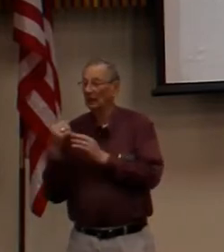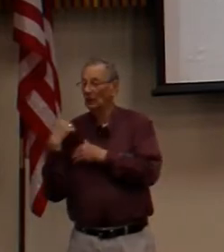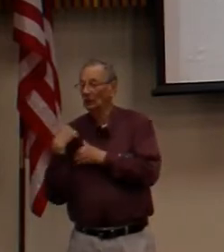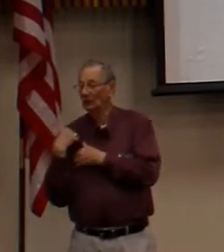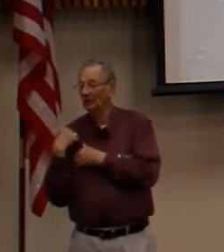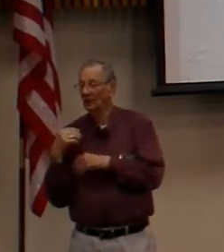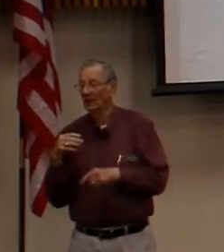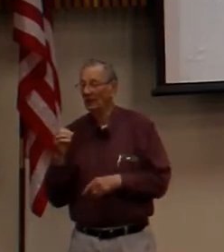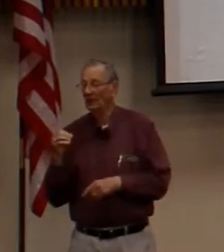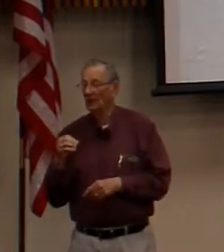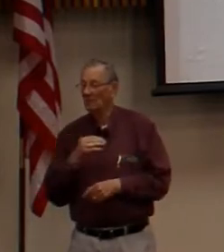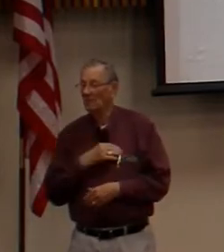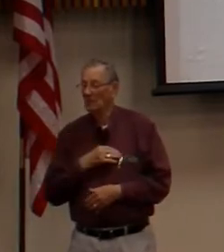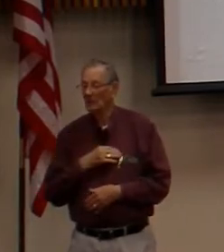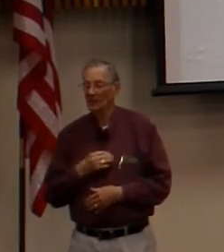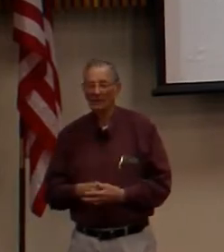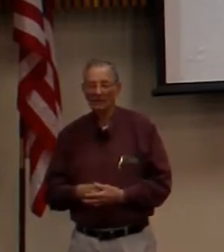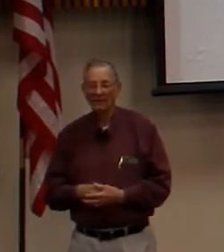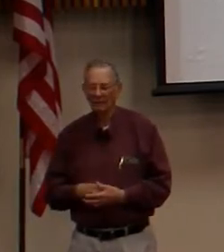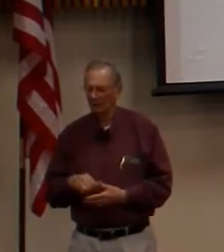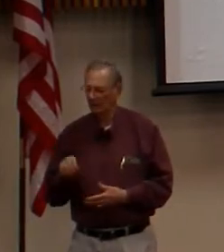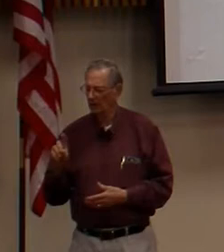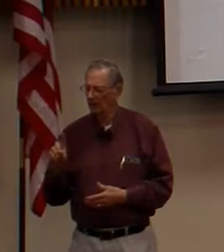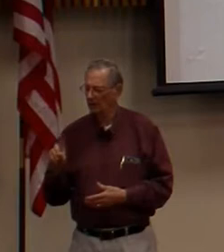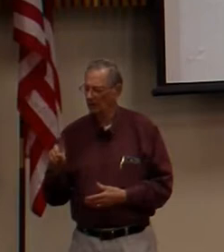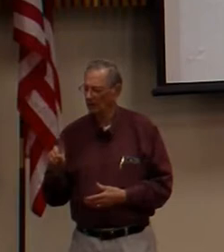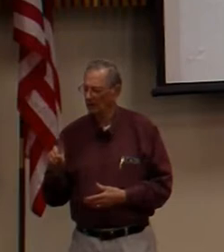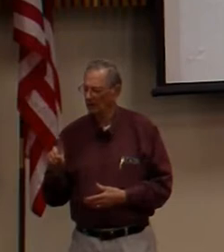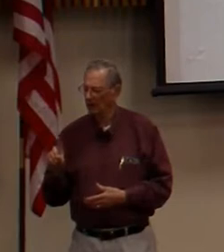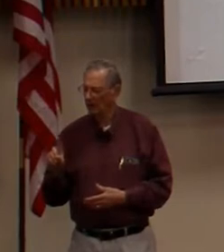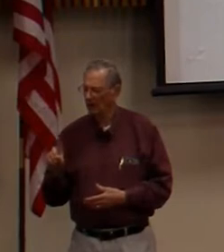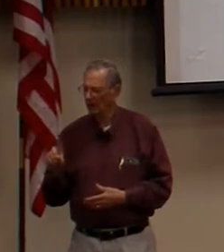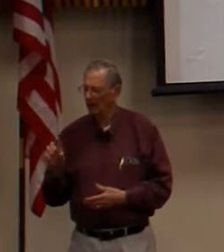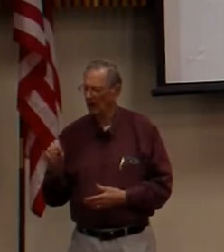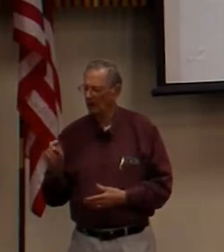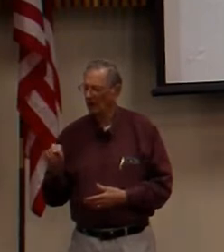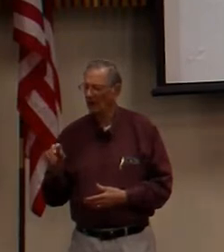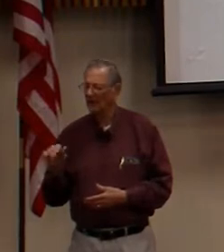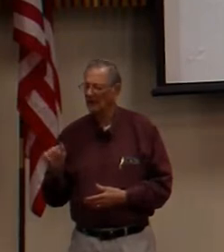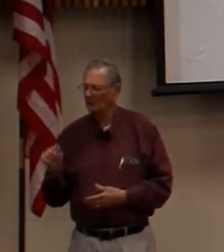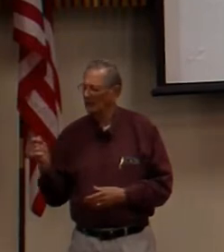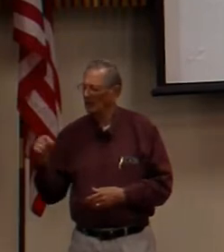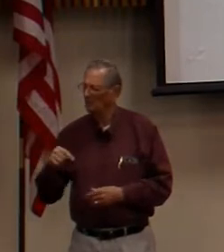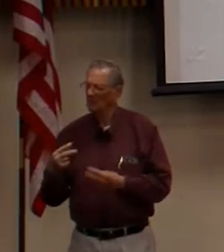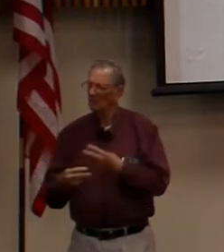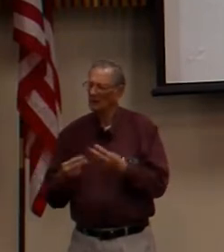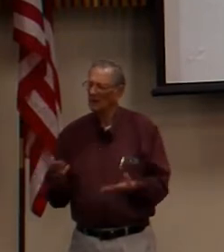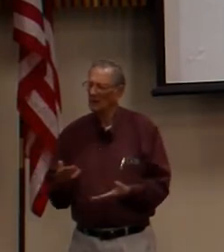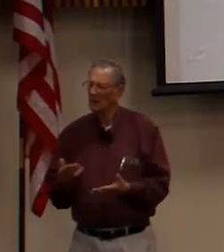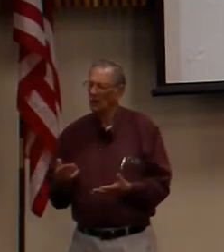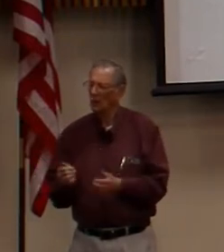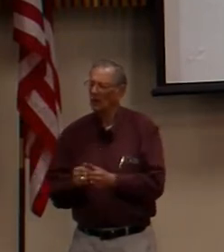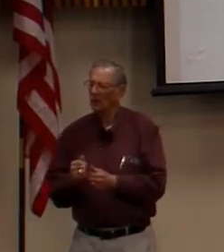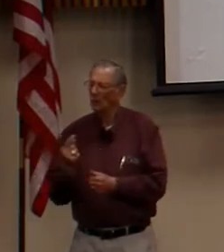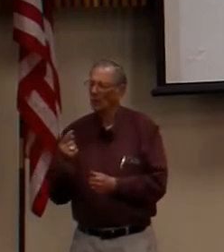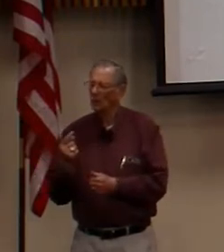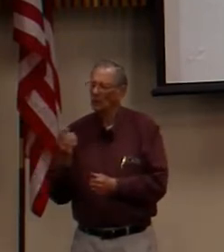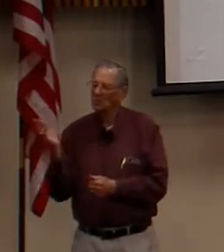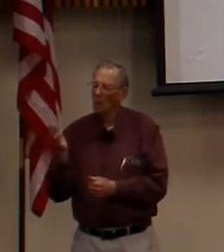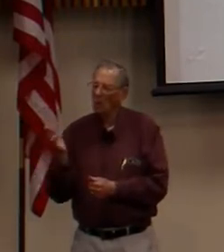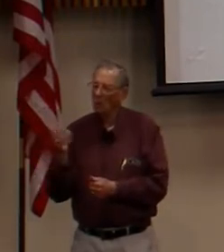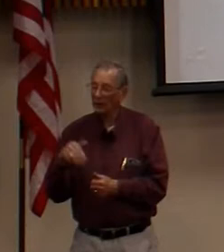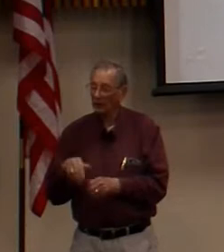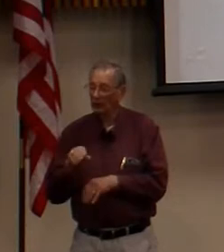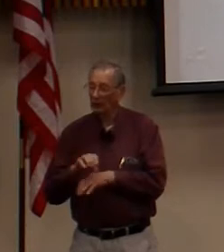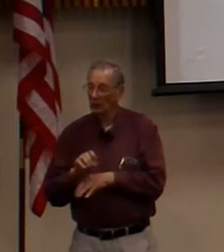missions. And this is Daniel Neen. Daniel came here not too long ago and was with us for a while and spoke and here